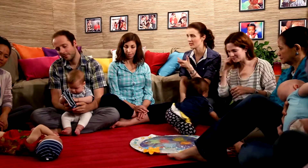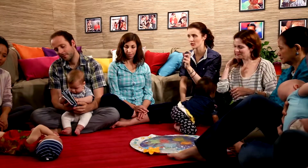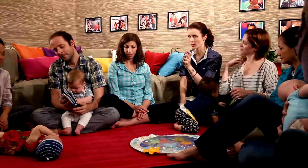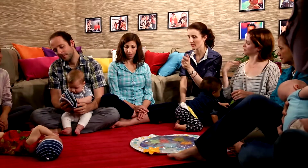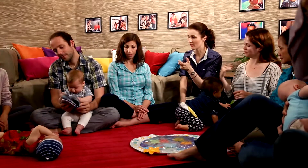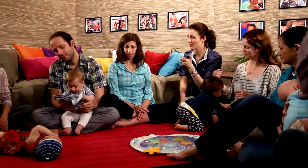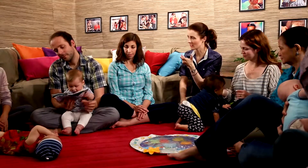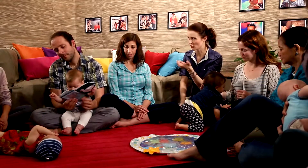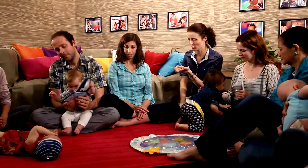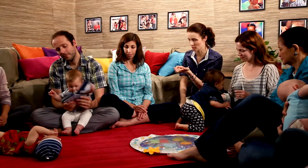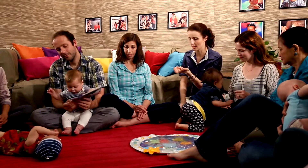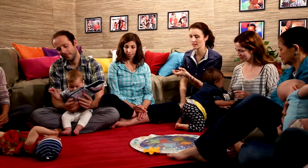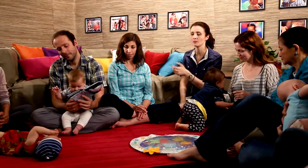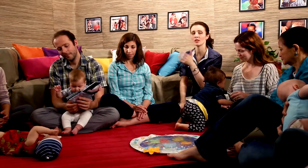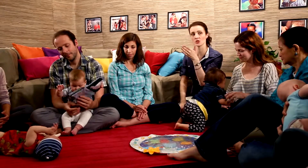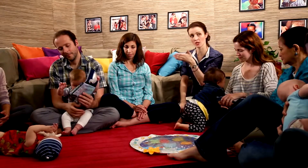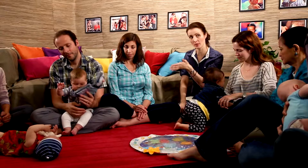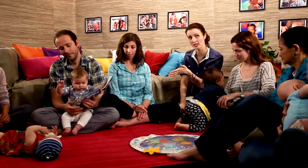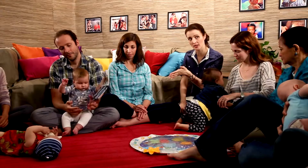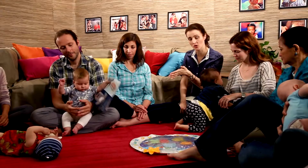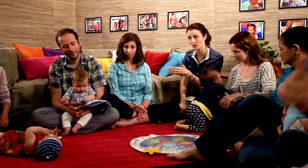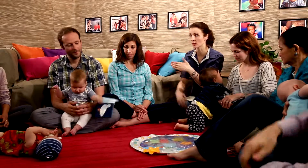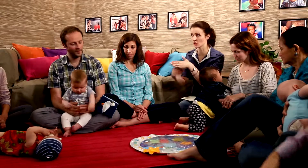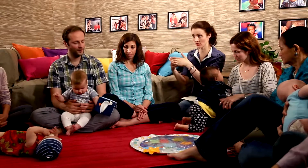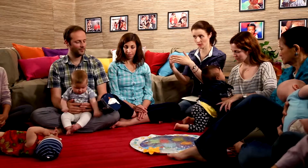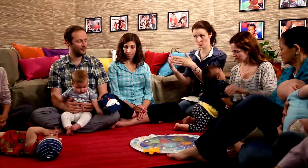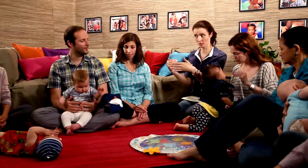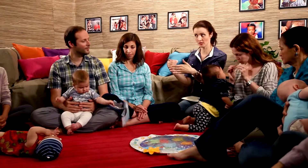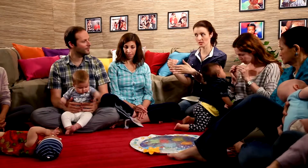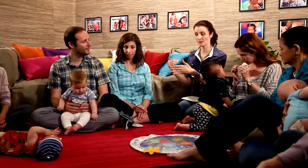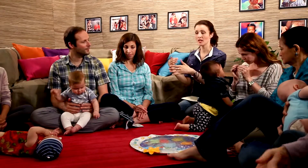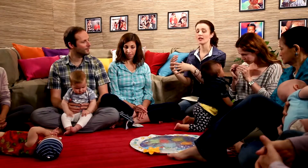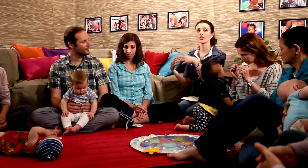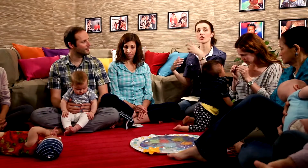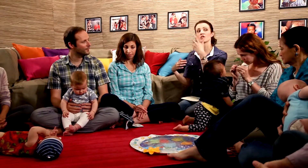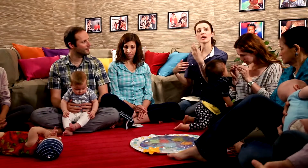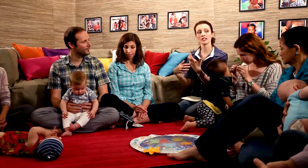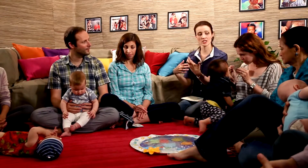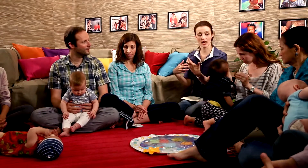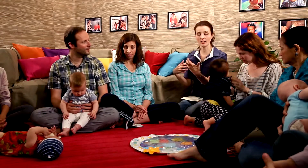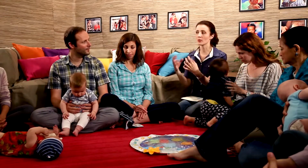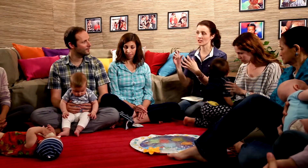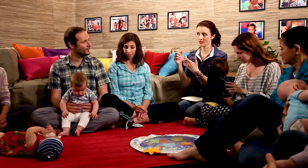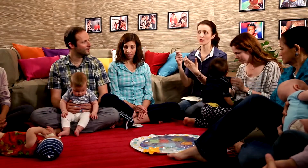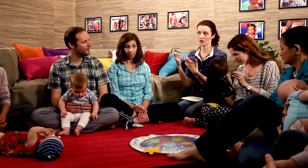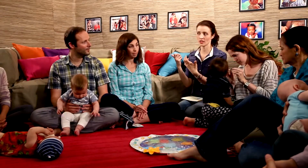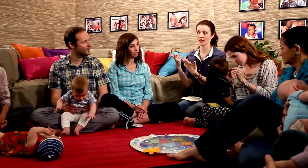and try to make eye contact and show them the sign. They start to pay attention. You want to stretch out the moments. They're understanding the sign. You want to test their understanding a